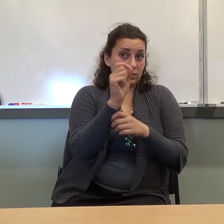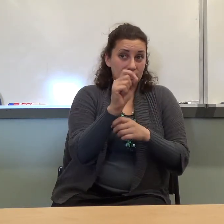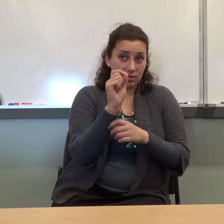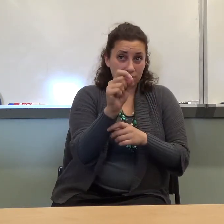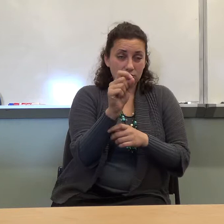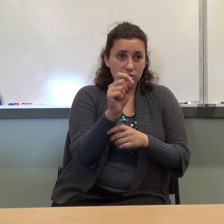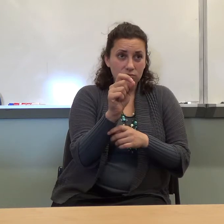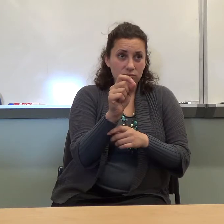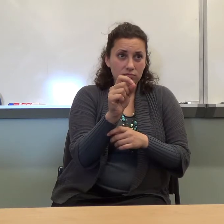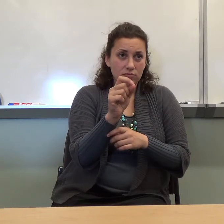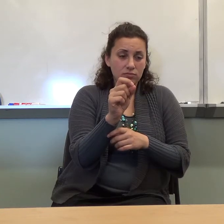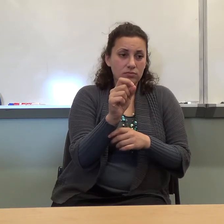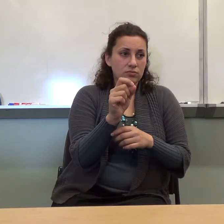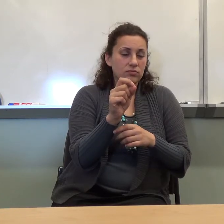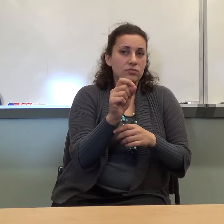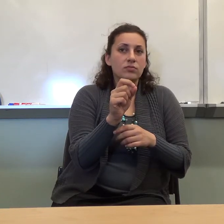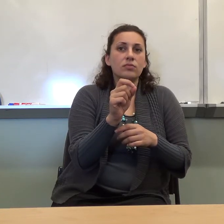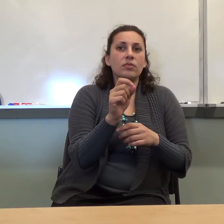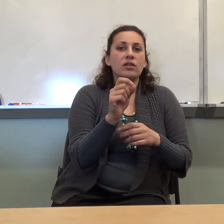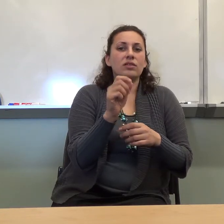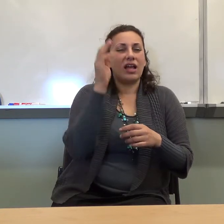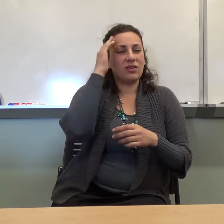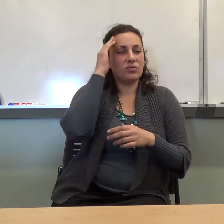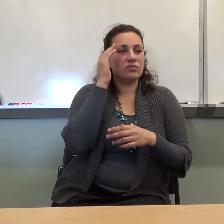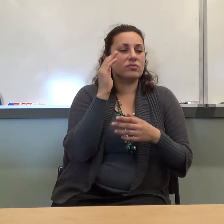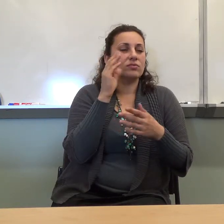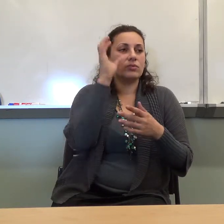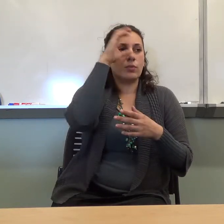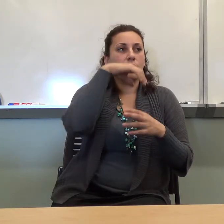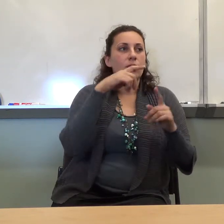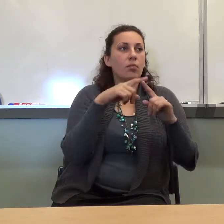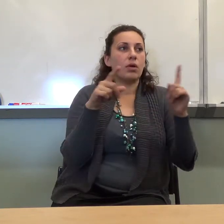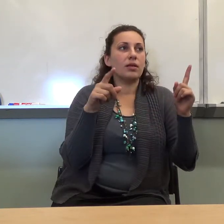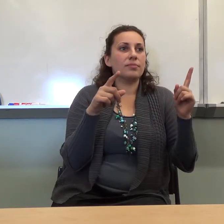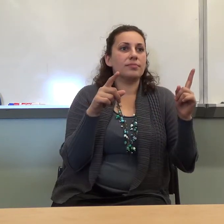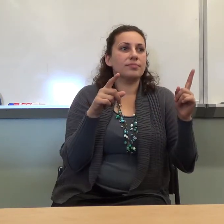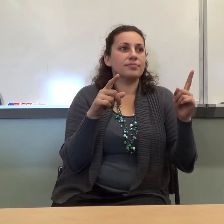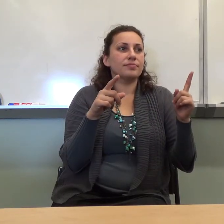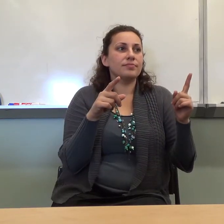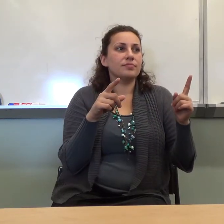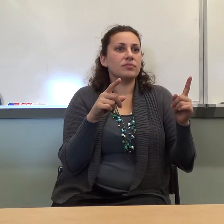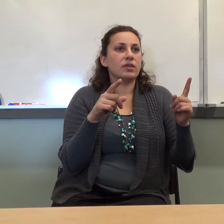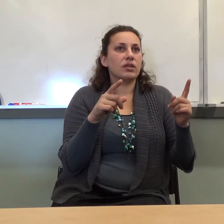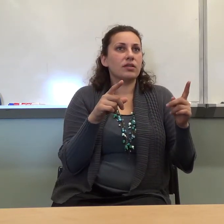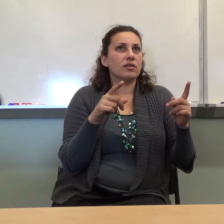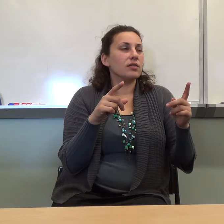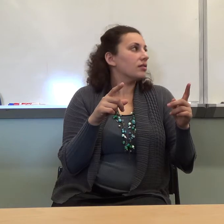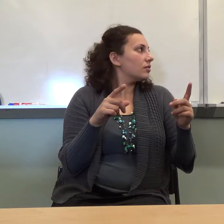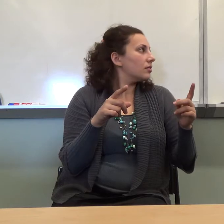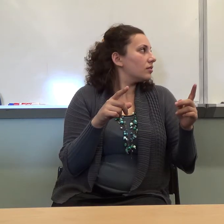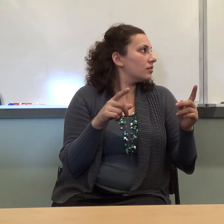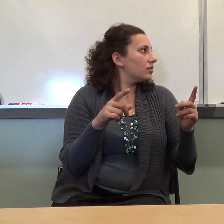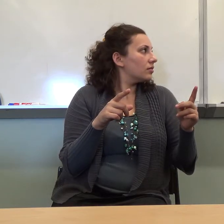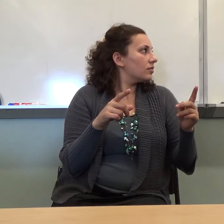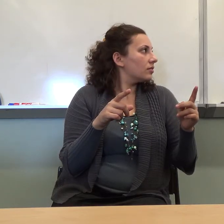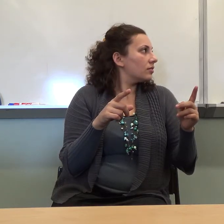say it in words. I know it's strange. I mean, that's a very strange technique, but that works. This is